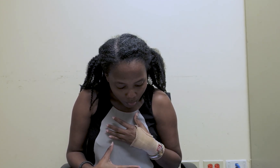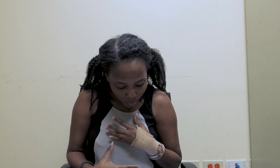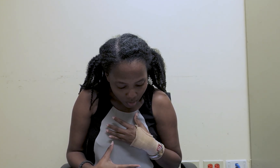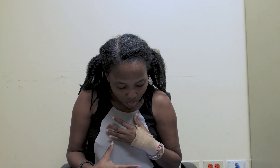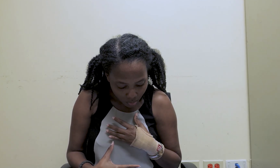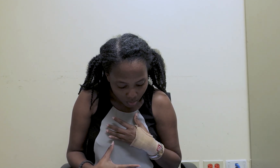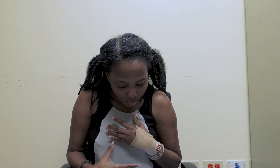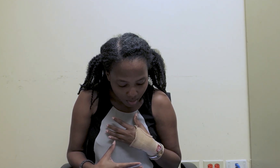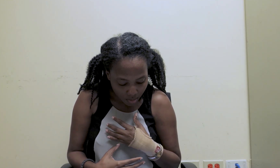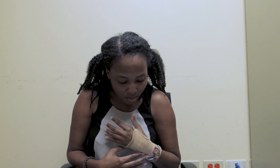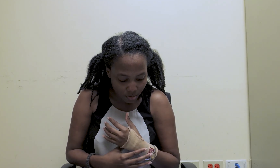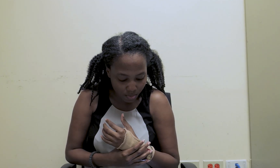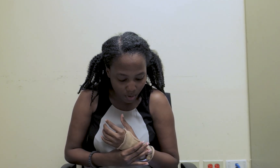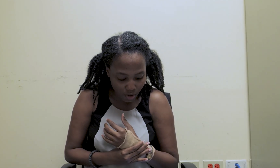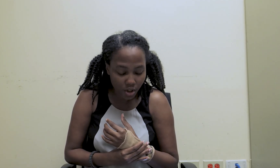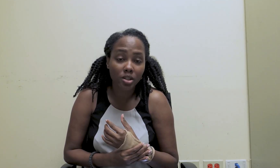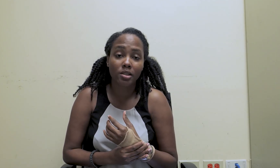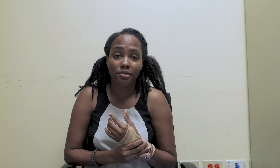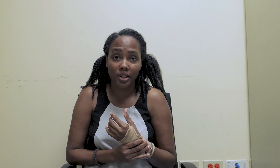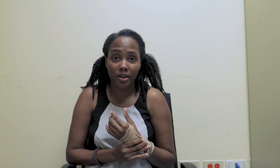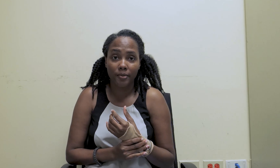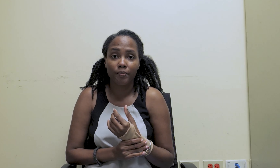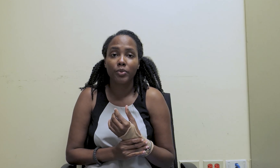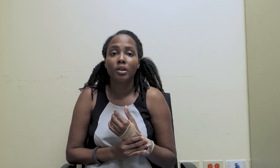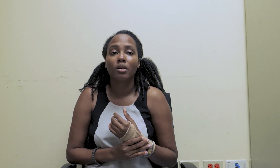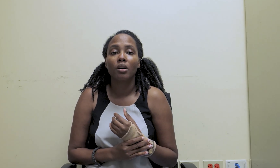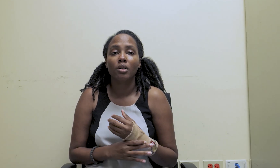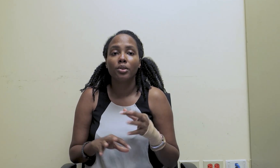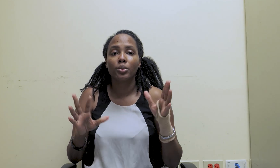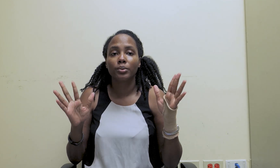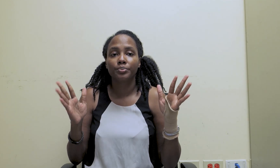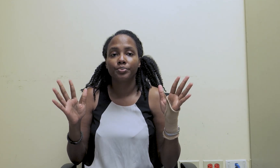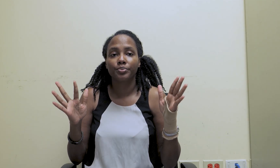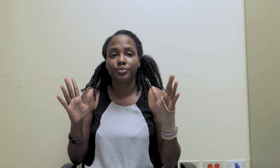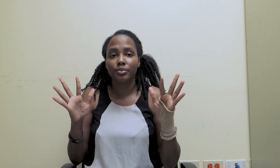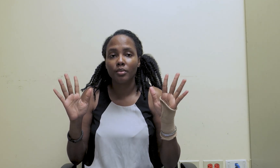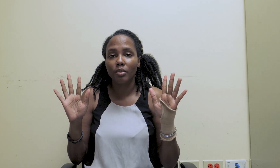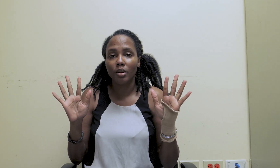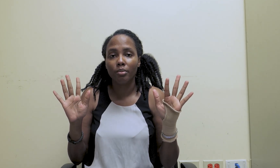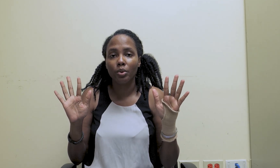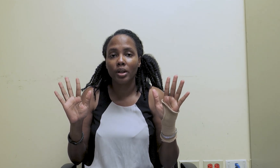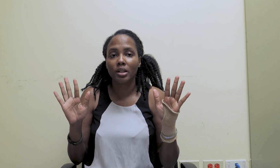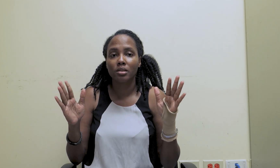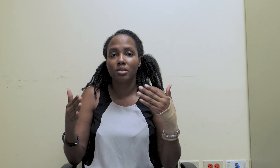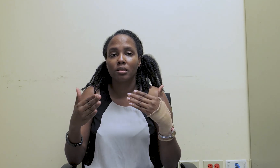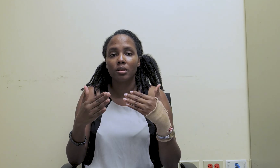we know there's much to fear. Although, both hands,